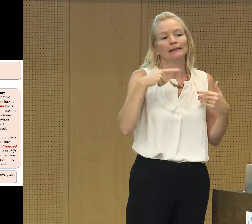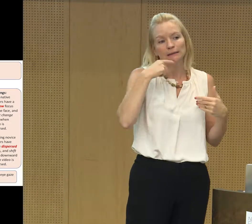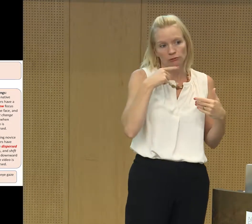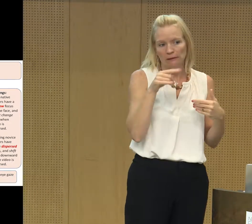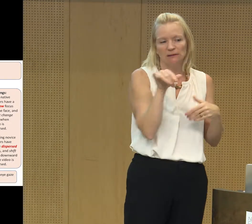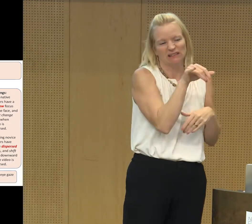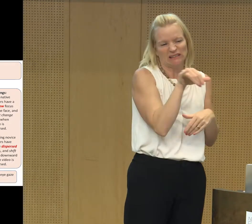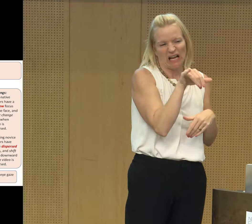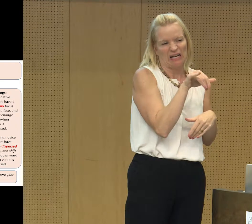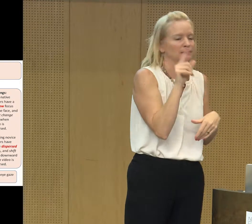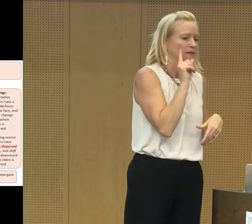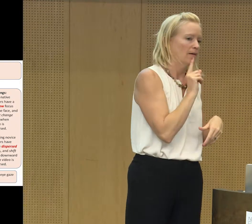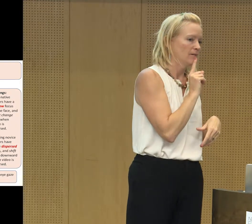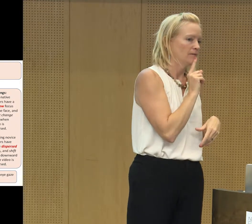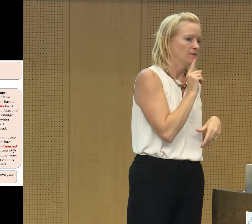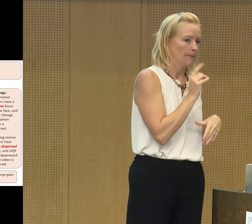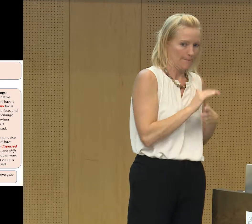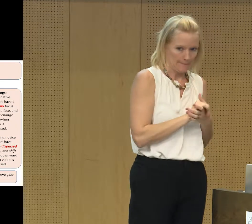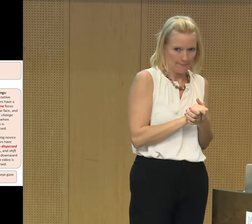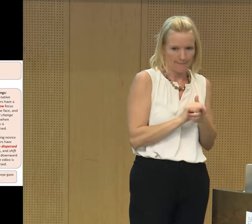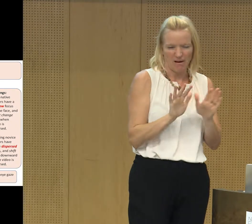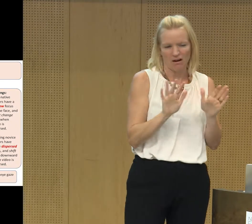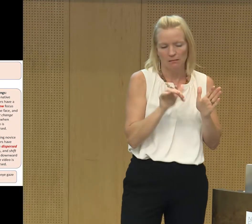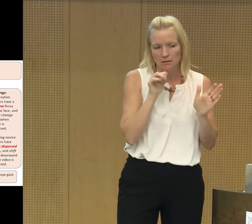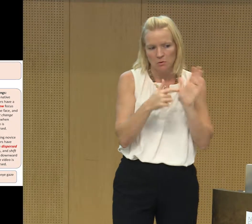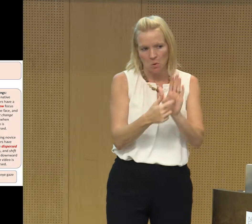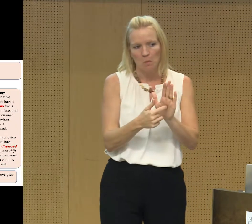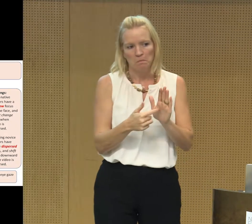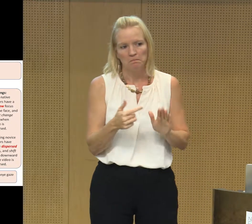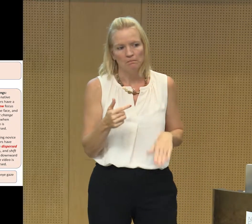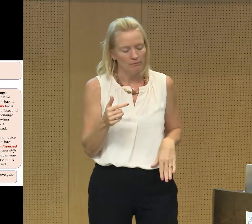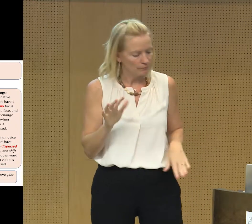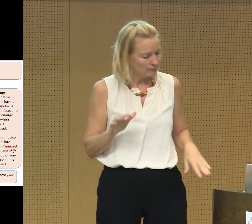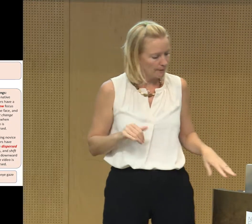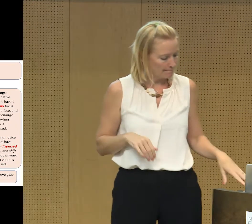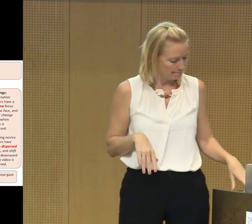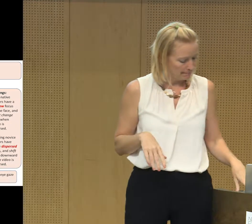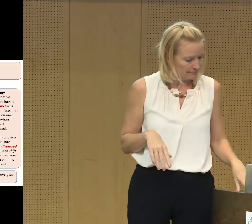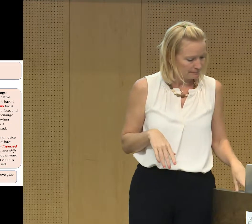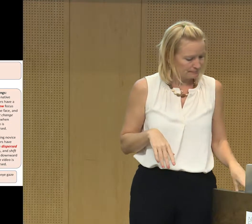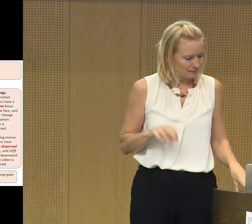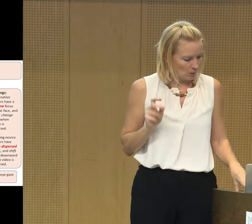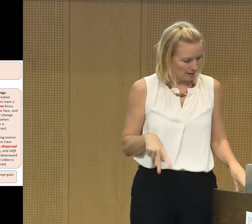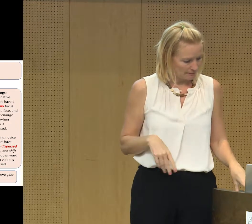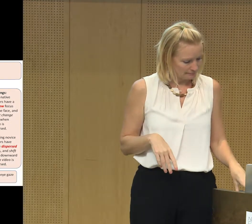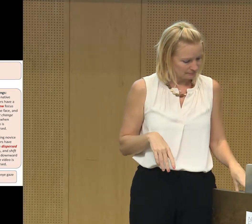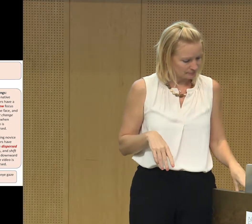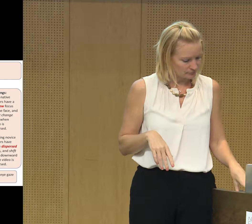young hearing people learn language. Their results are comparable to the native